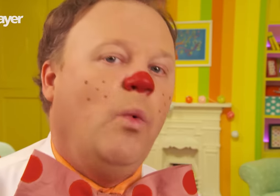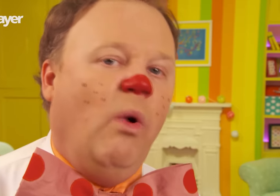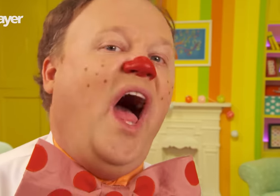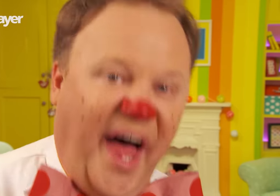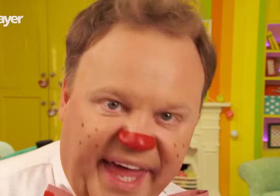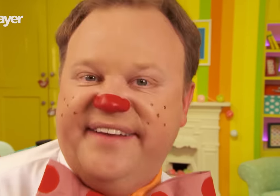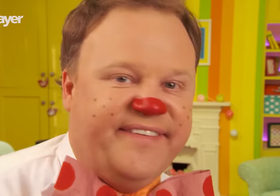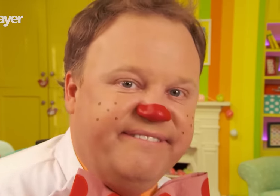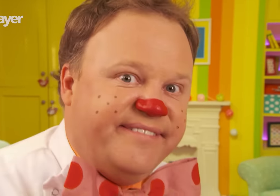wide. Right.